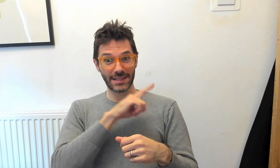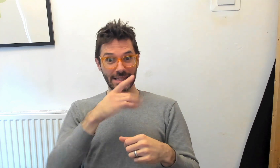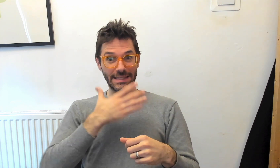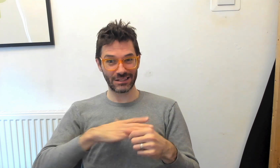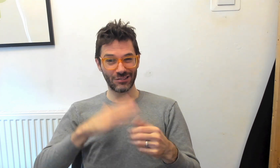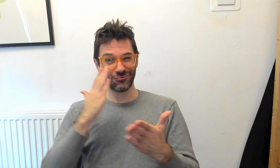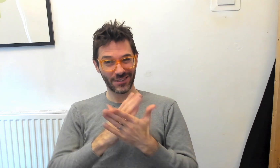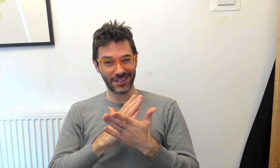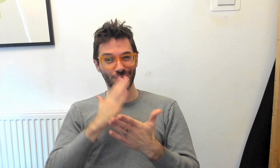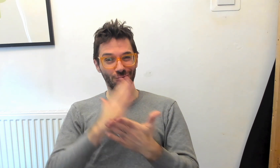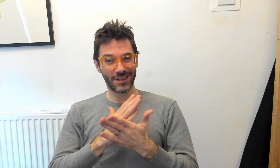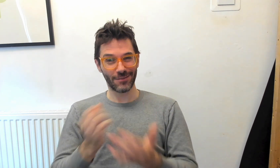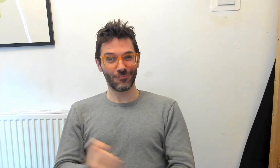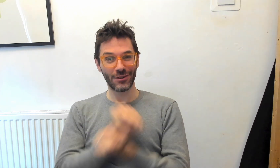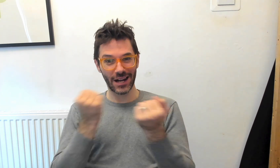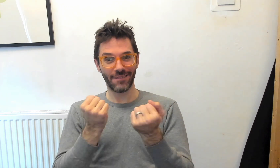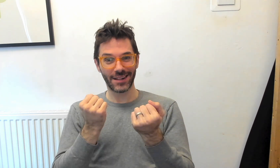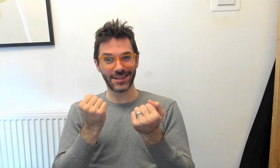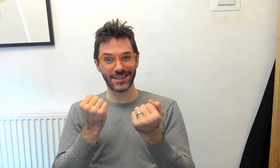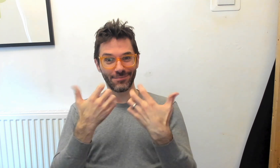because it requires a very powerful machine.